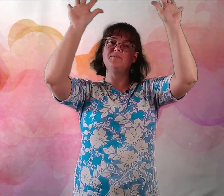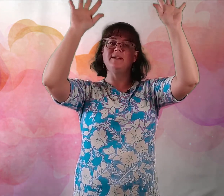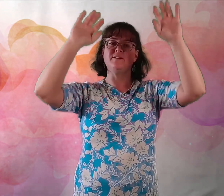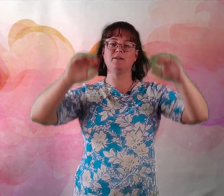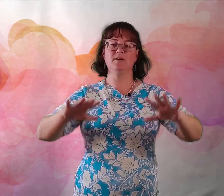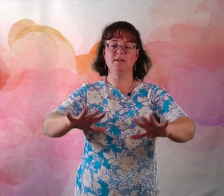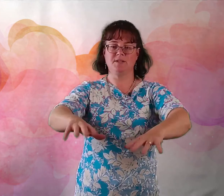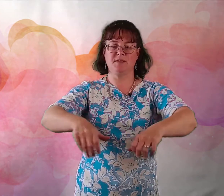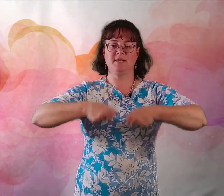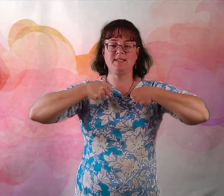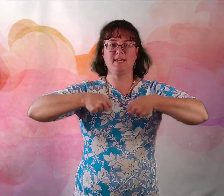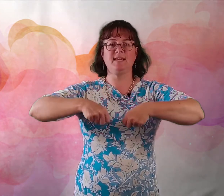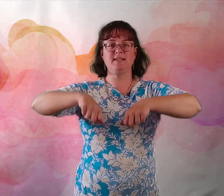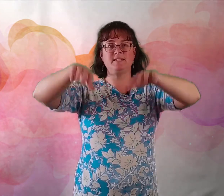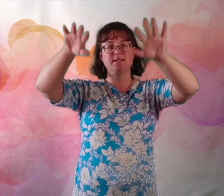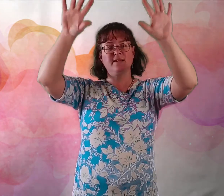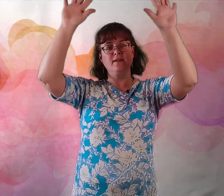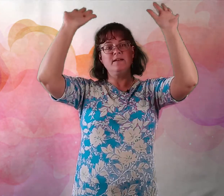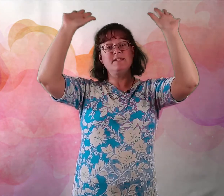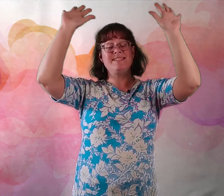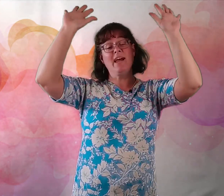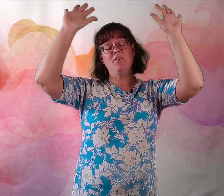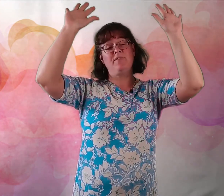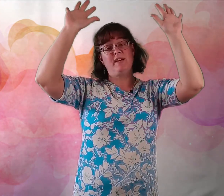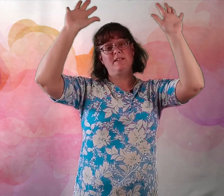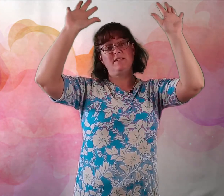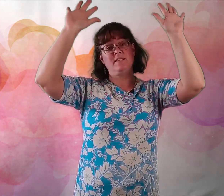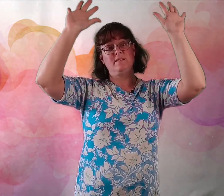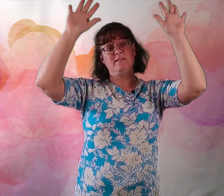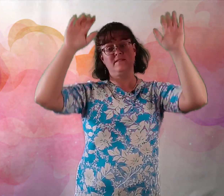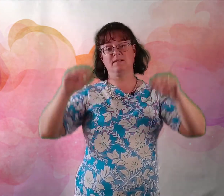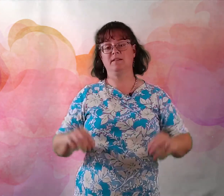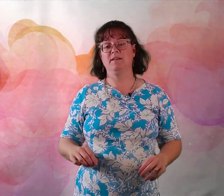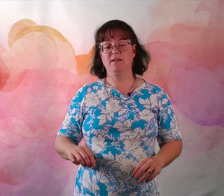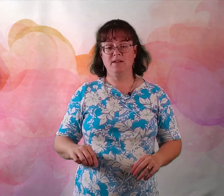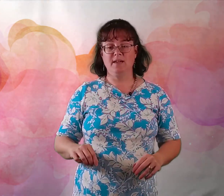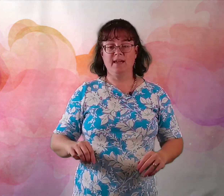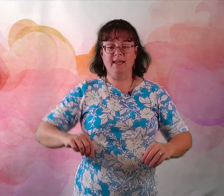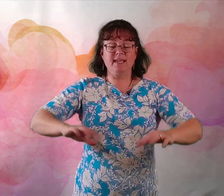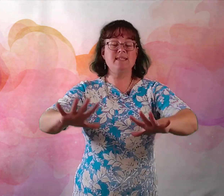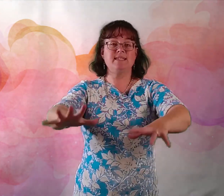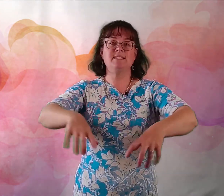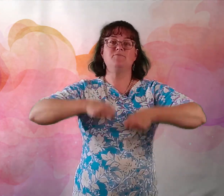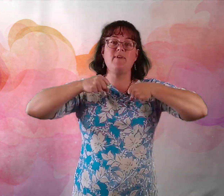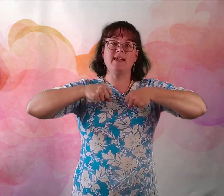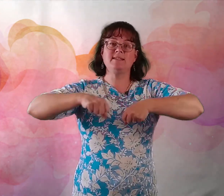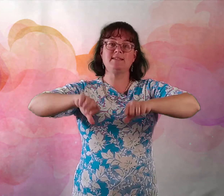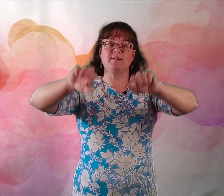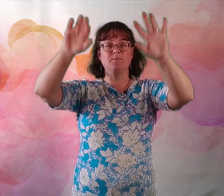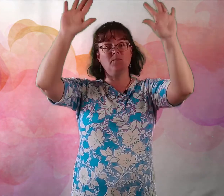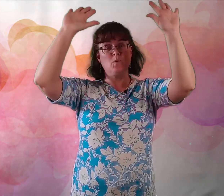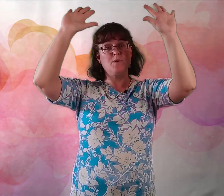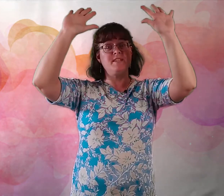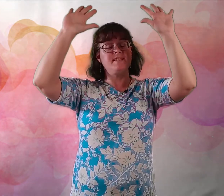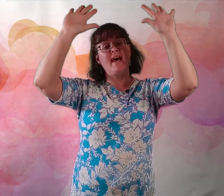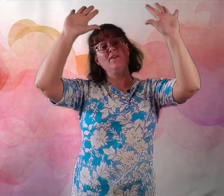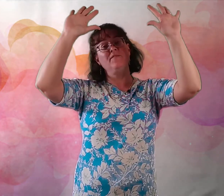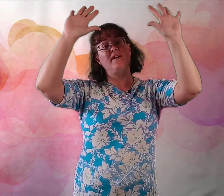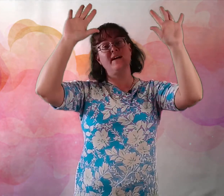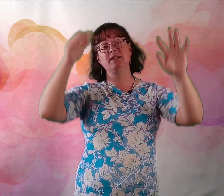surrender. So this is sacrifice. He's the ransom or the